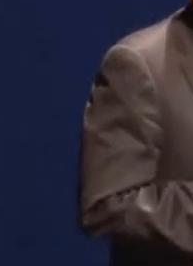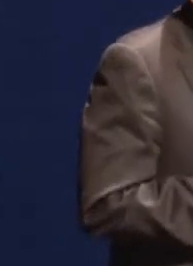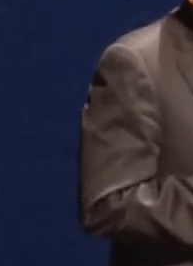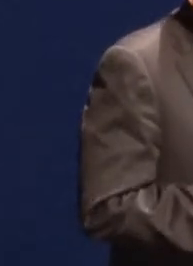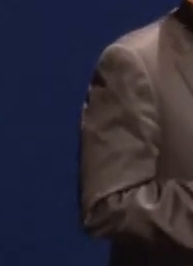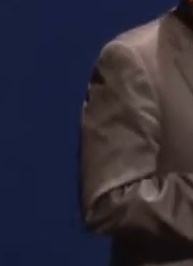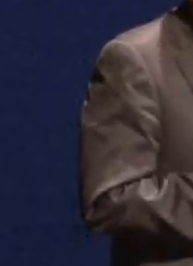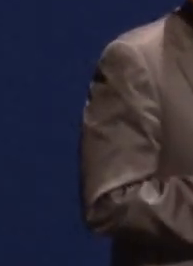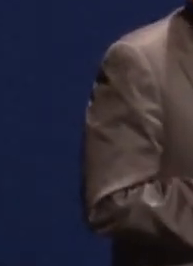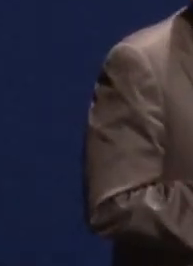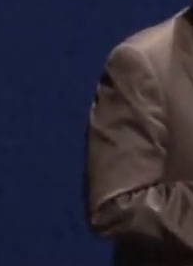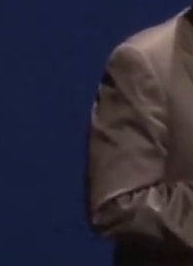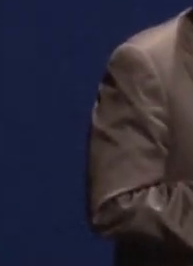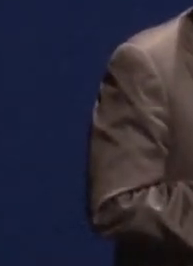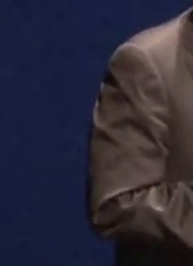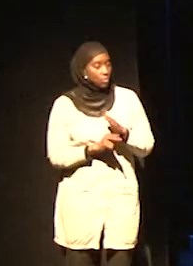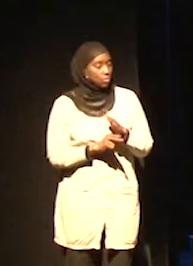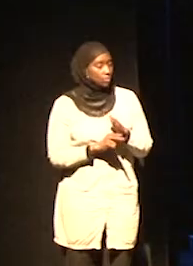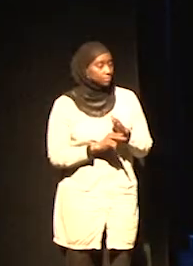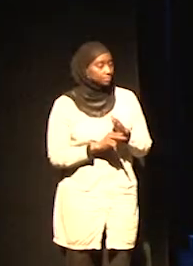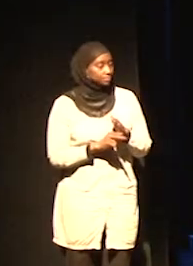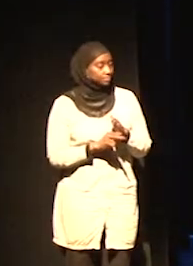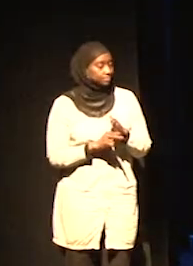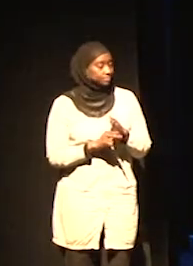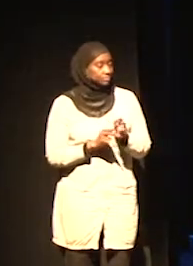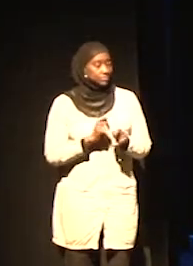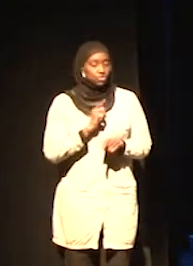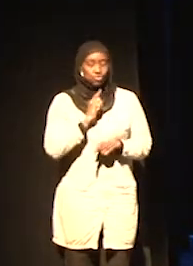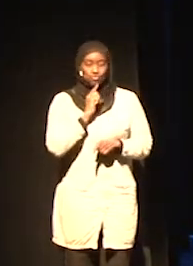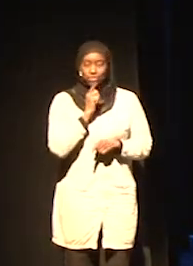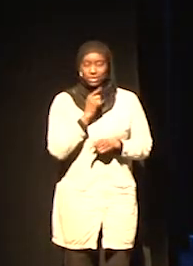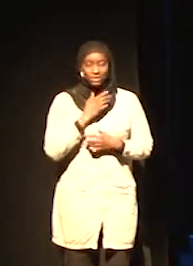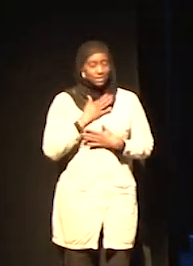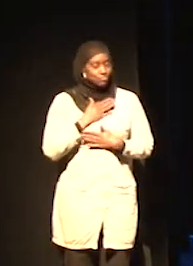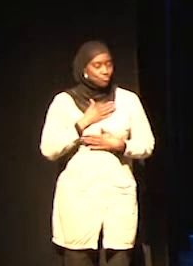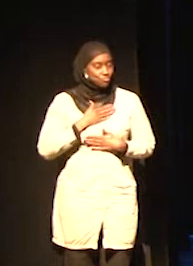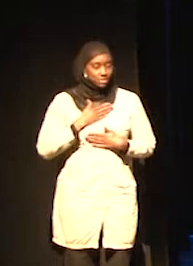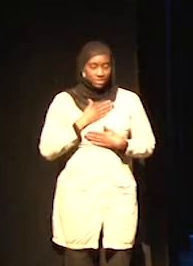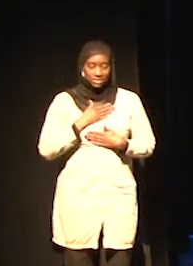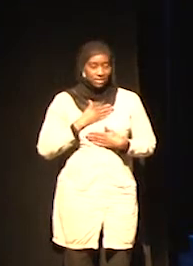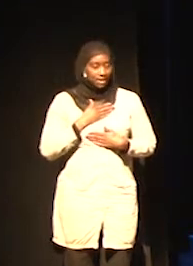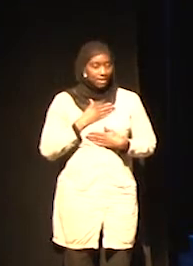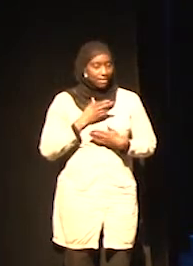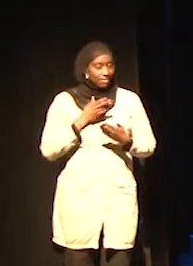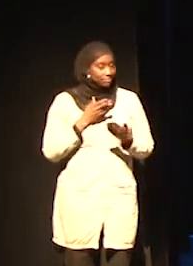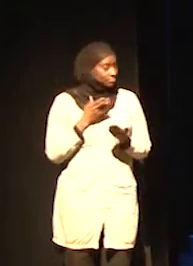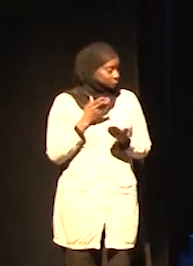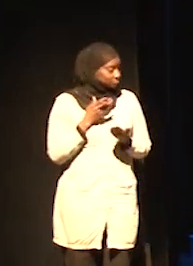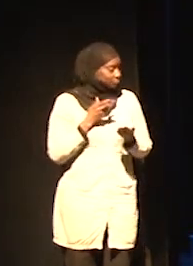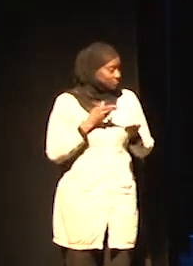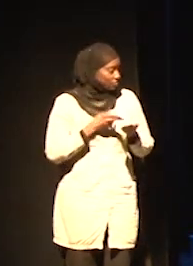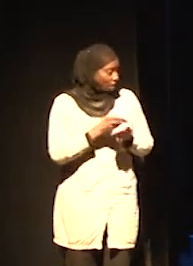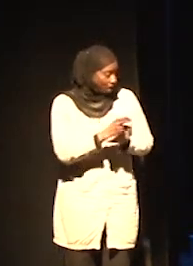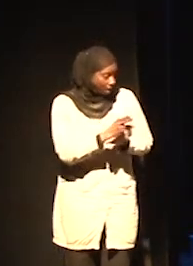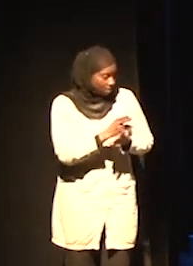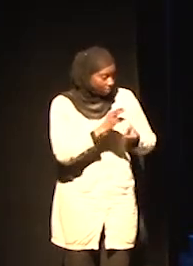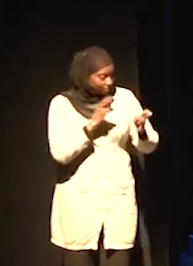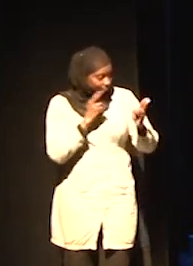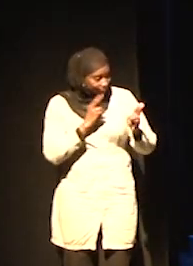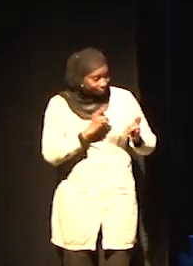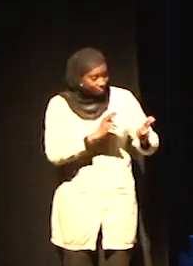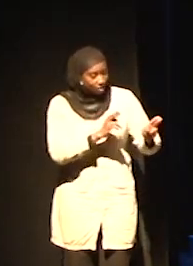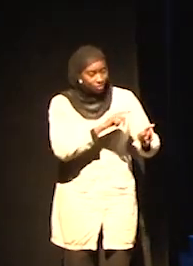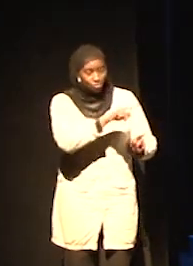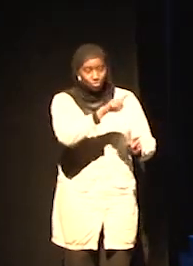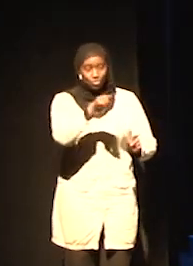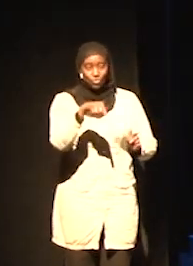so grateful with this honor that you all